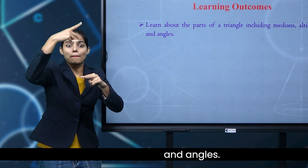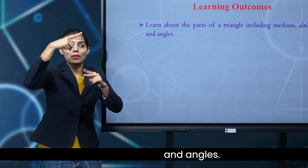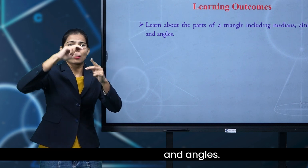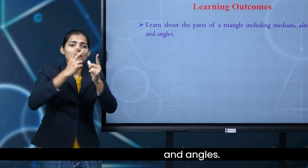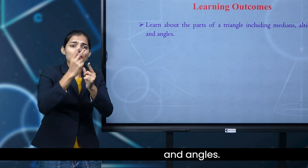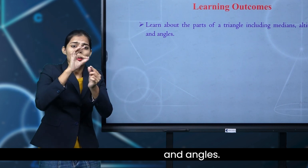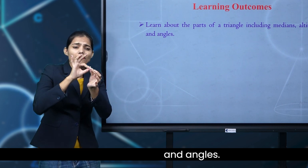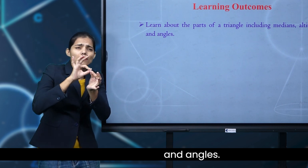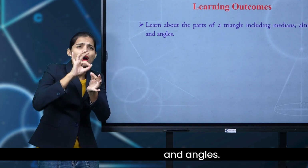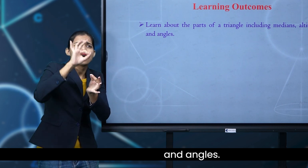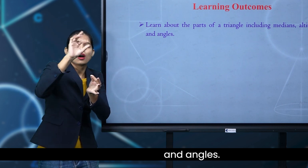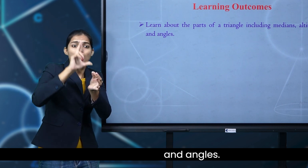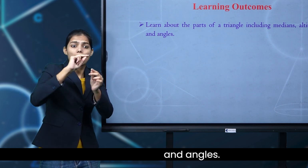angles.